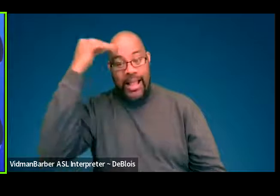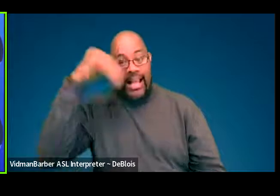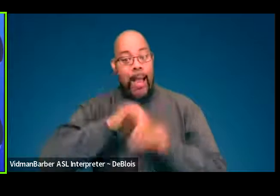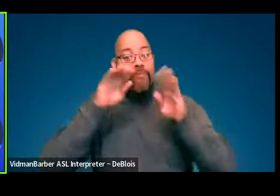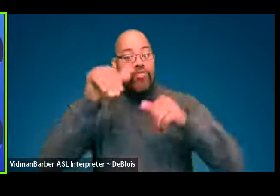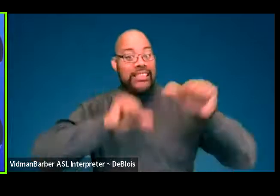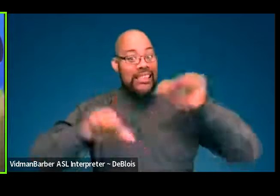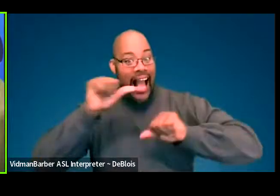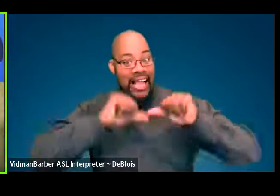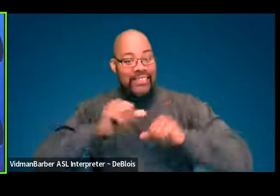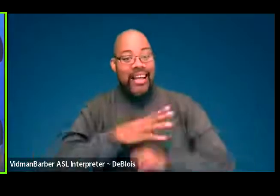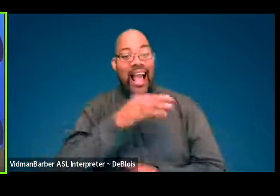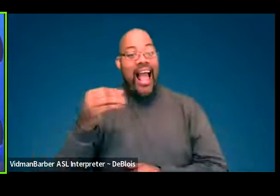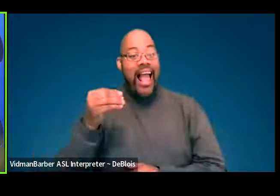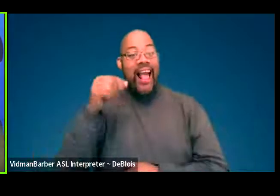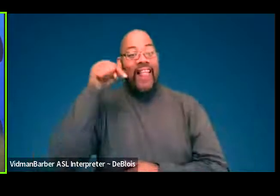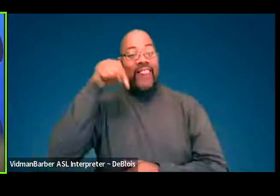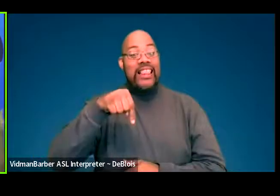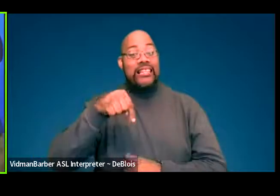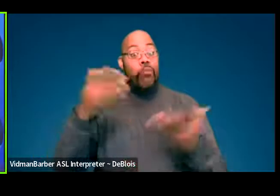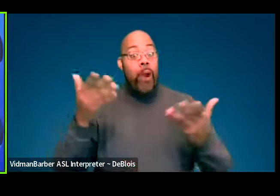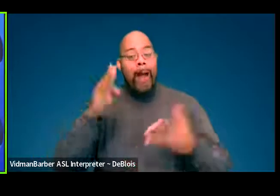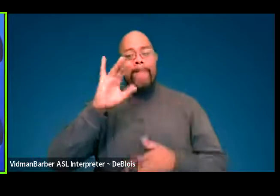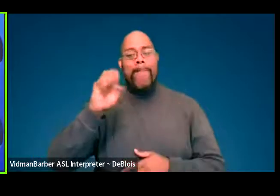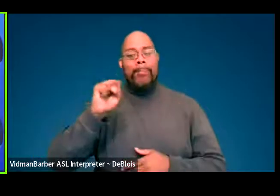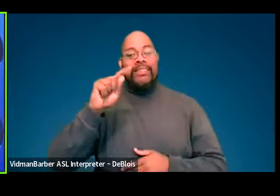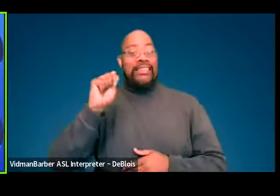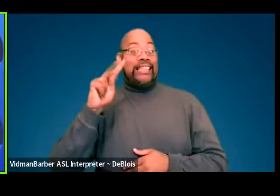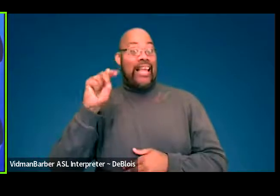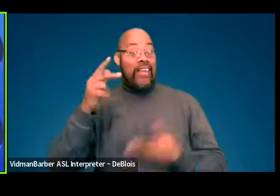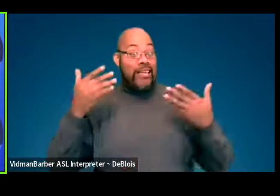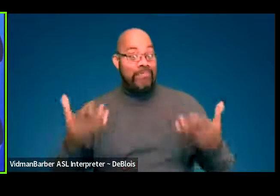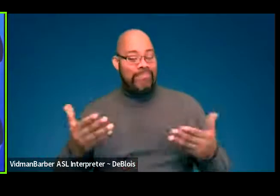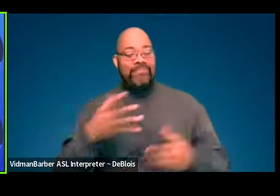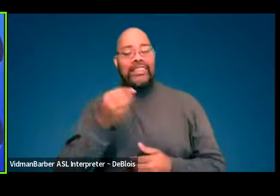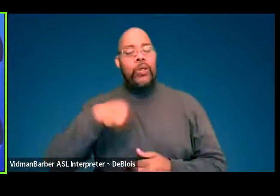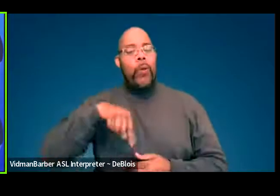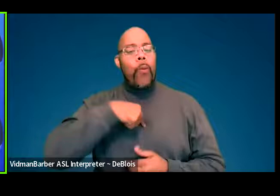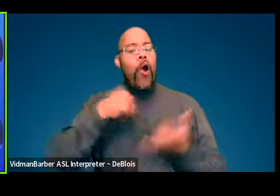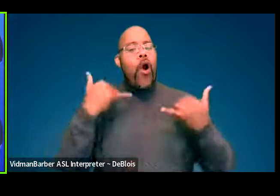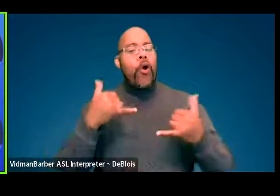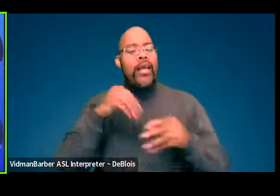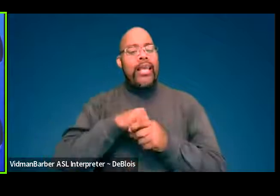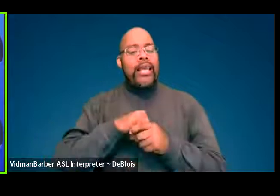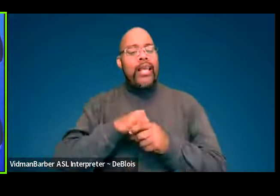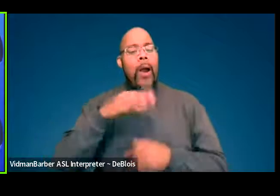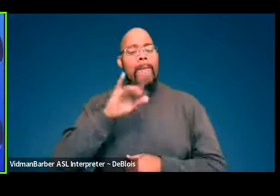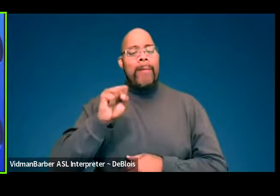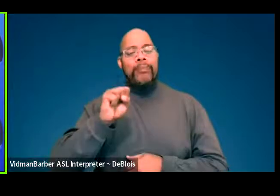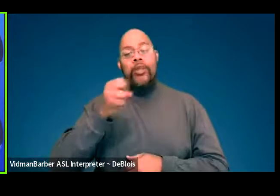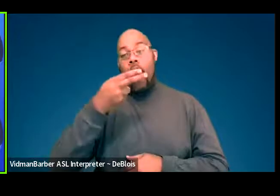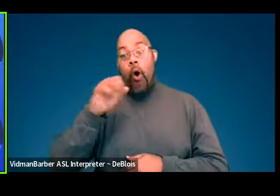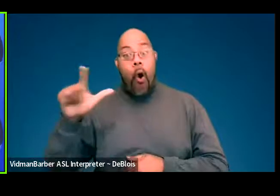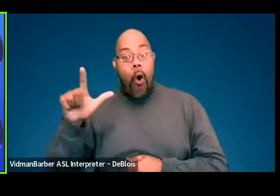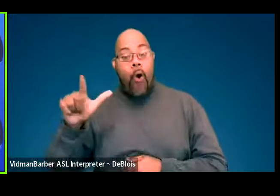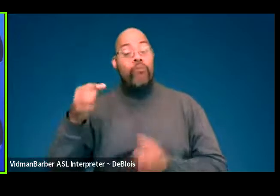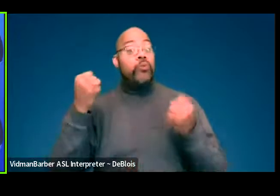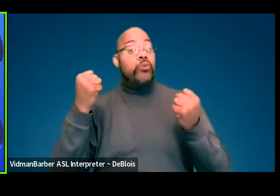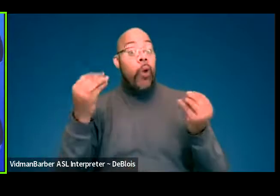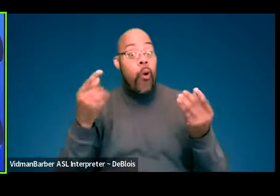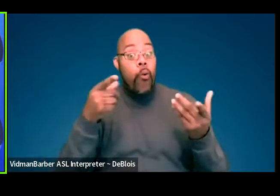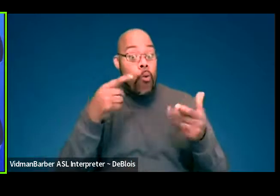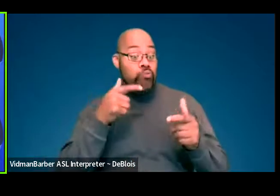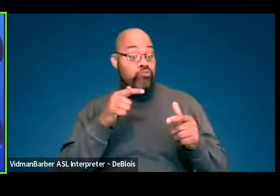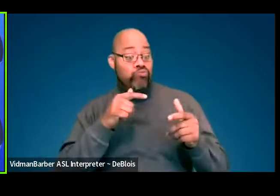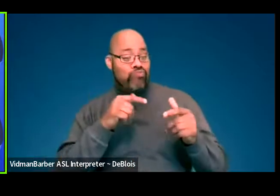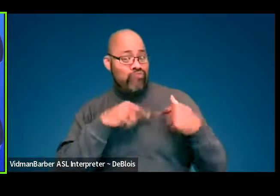and Marine Science, and this is BIMS TV. And we are currently in our BIMS Hall. So, if you've been